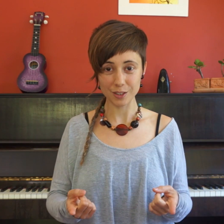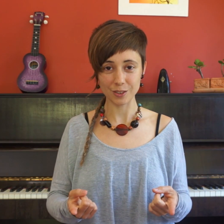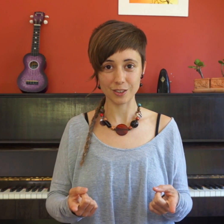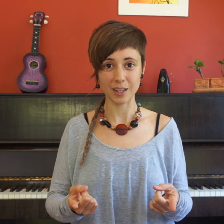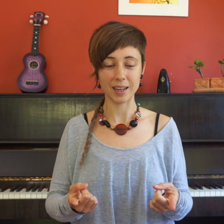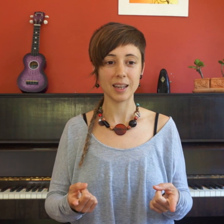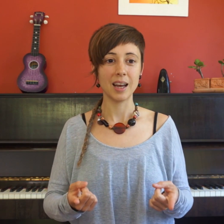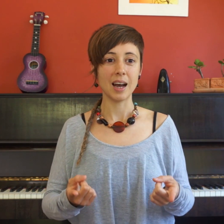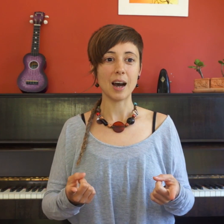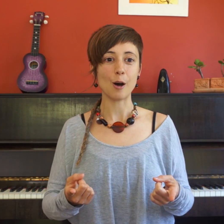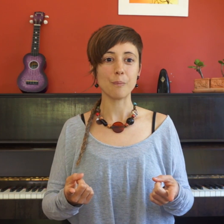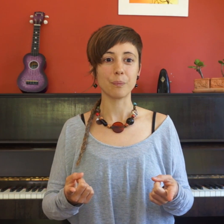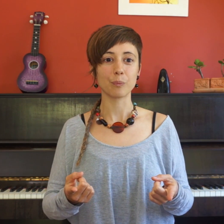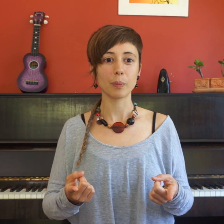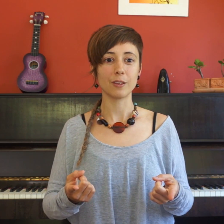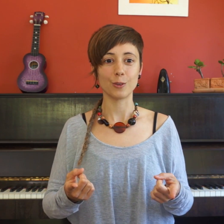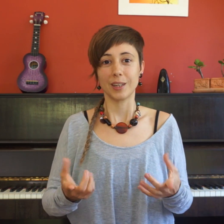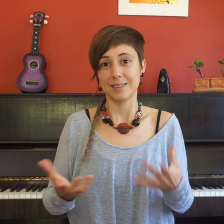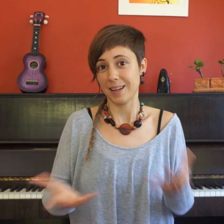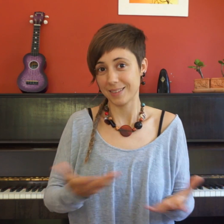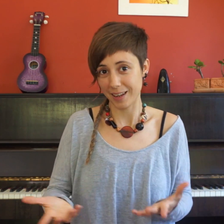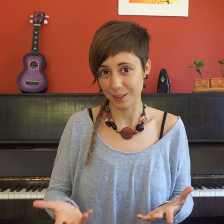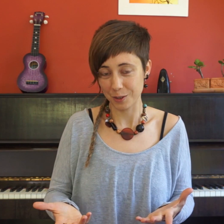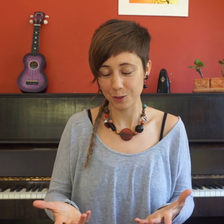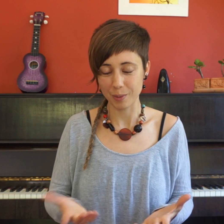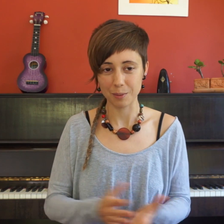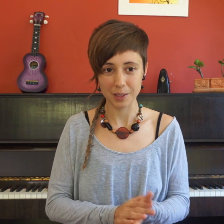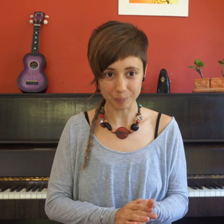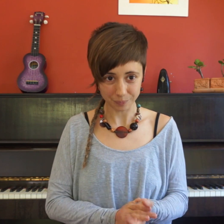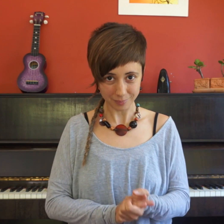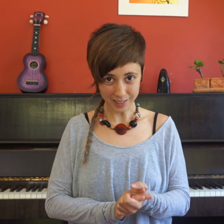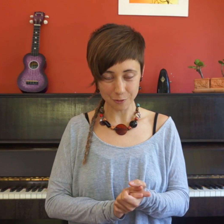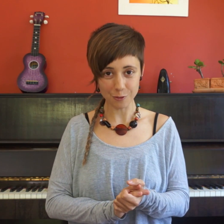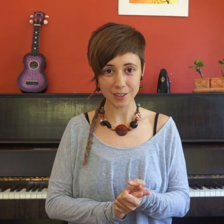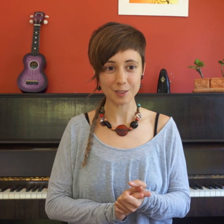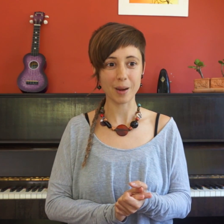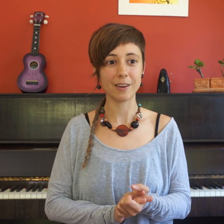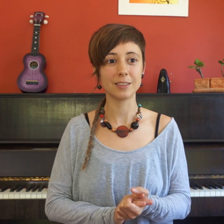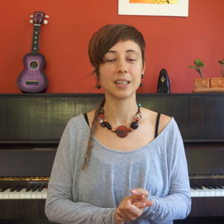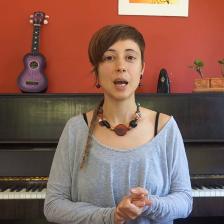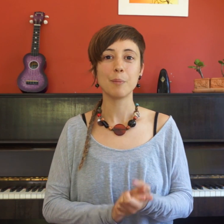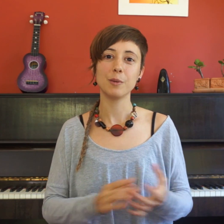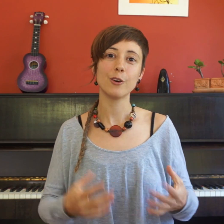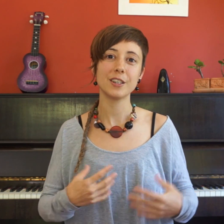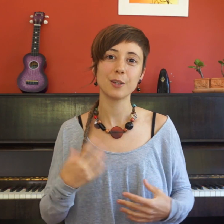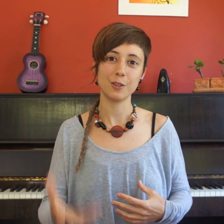you today, so you can start signing with your baby if you feel inspired. But before I share with you